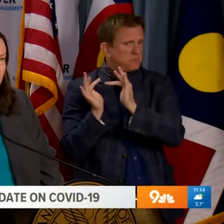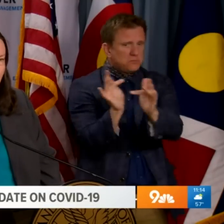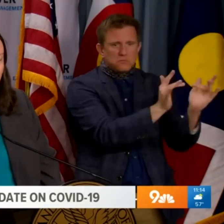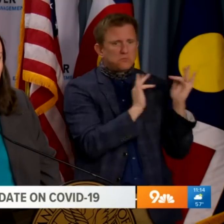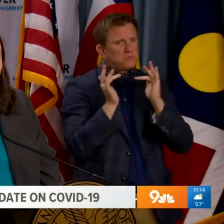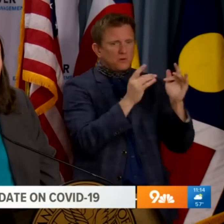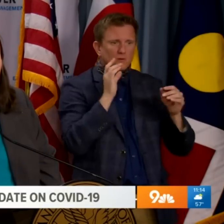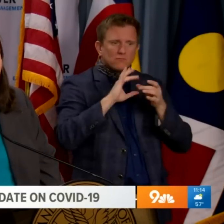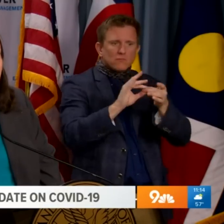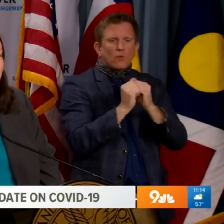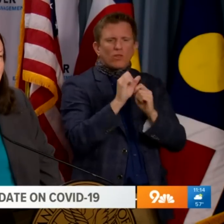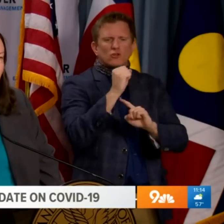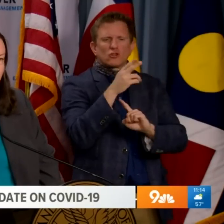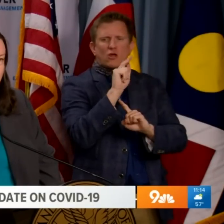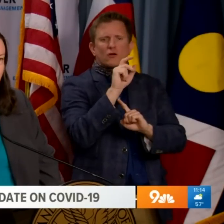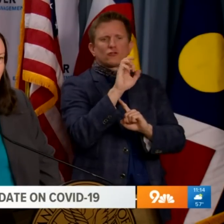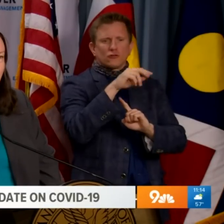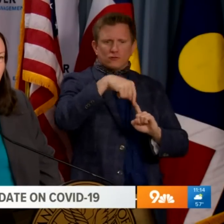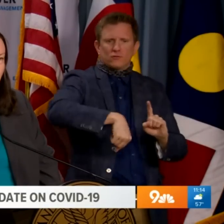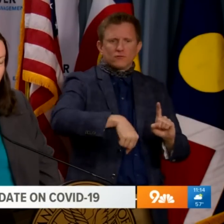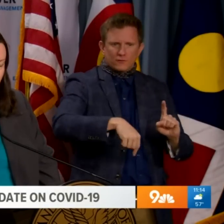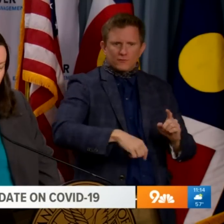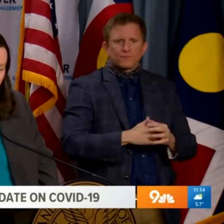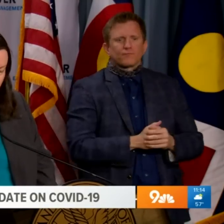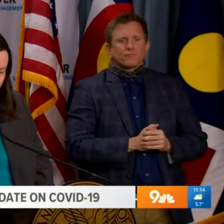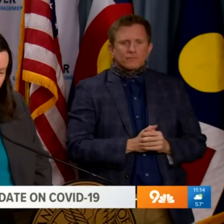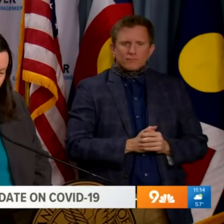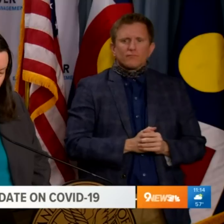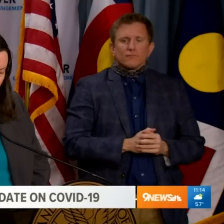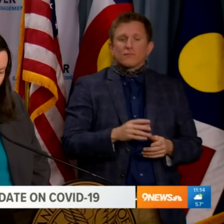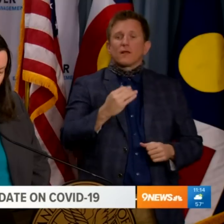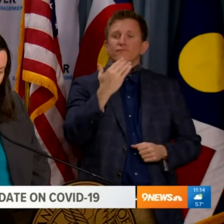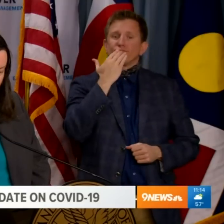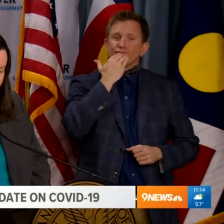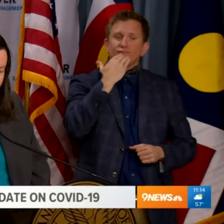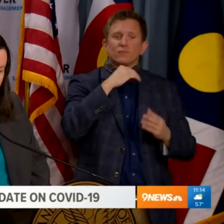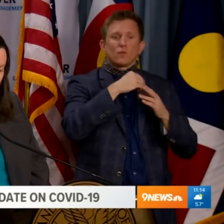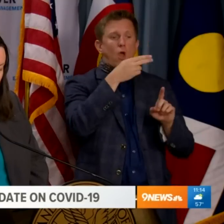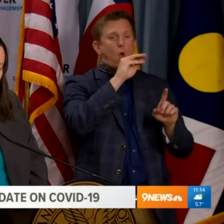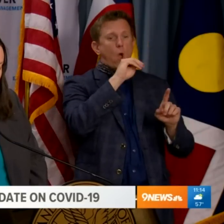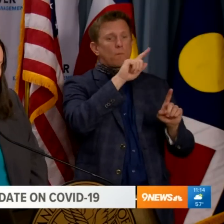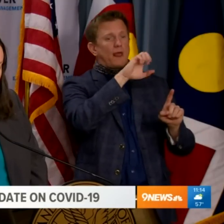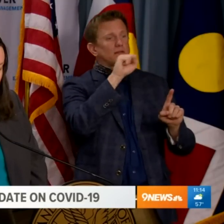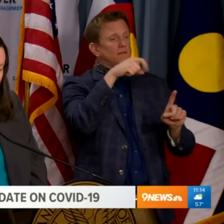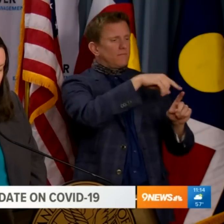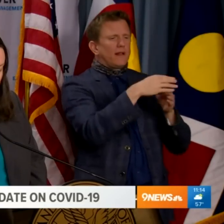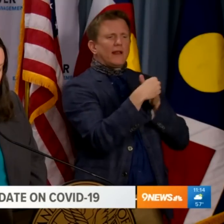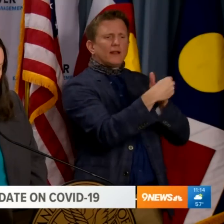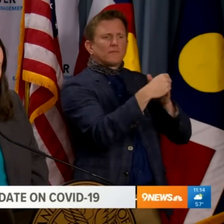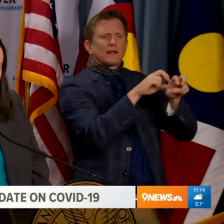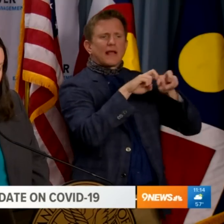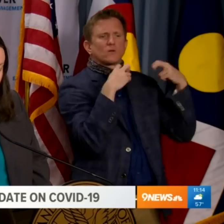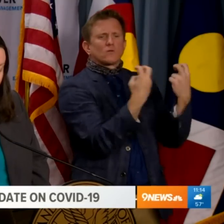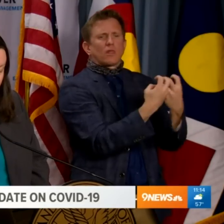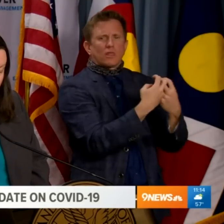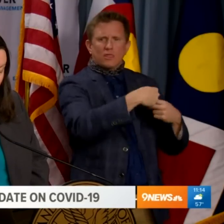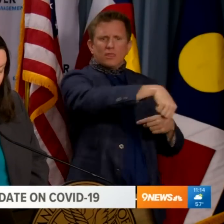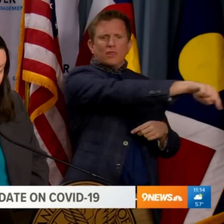Today's opening of the auxiliary shelter for women is very much a collective effort. It involves not only our city, but our provider